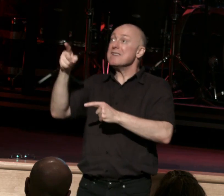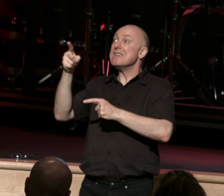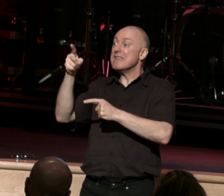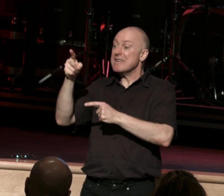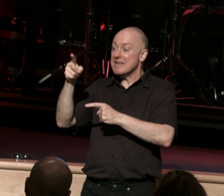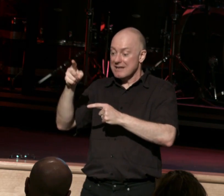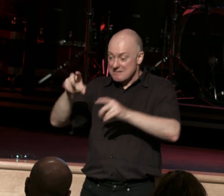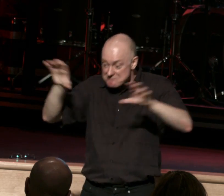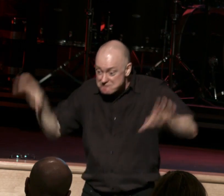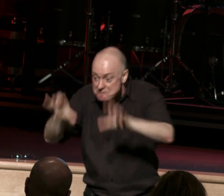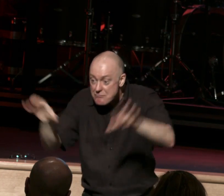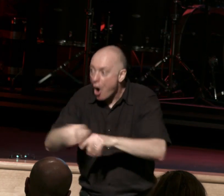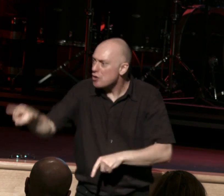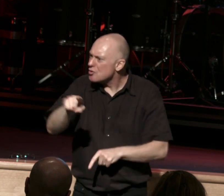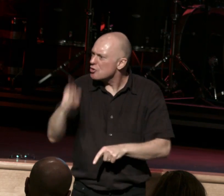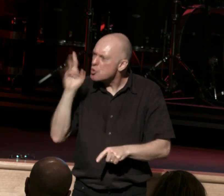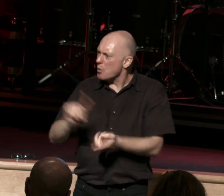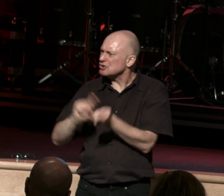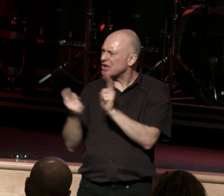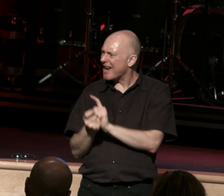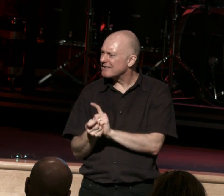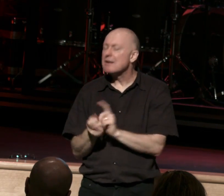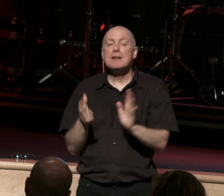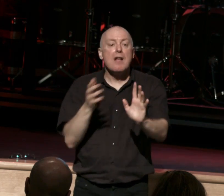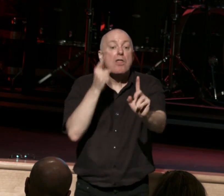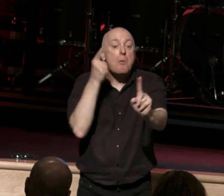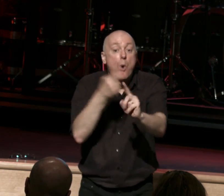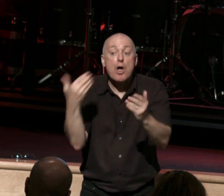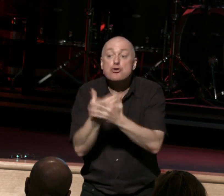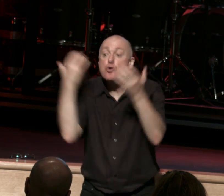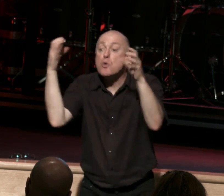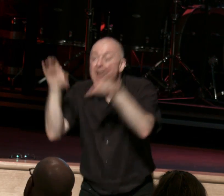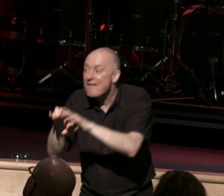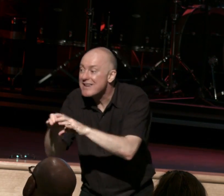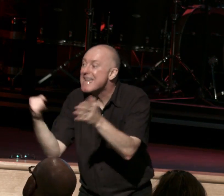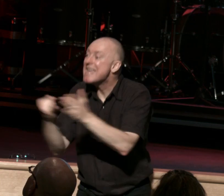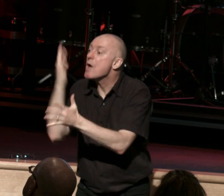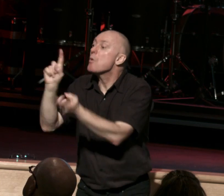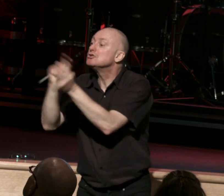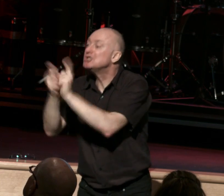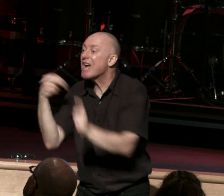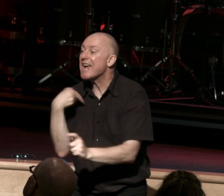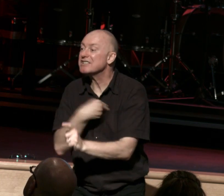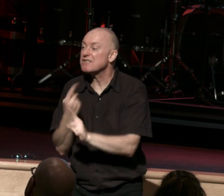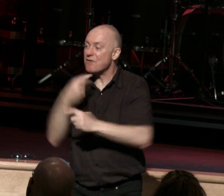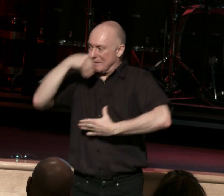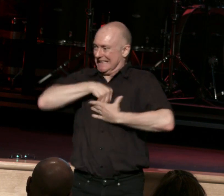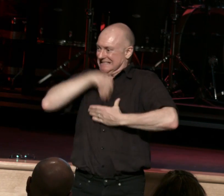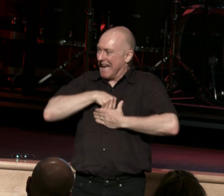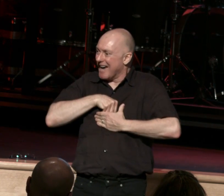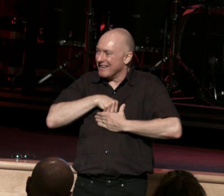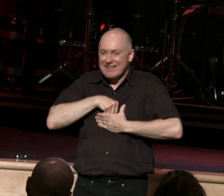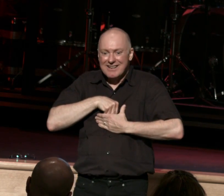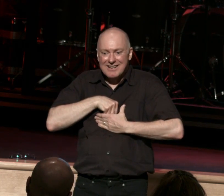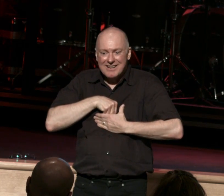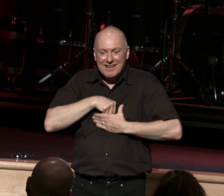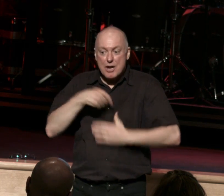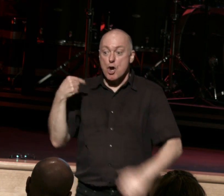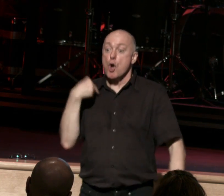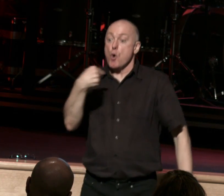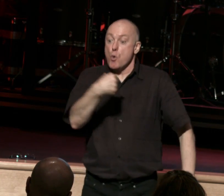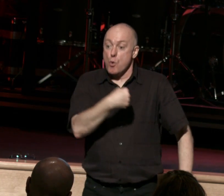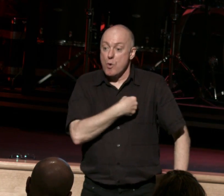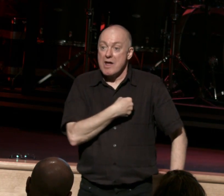when he completes it, we're changed to look like Jesus Christ. The whole point of the new covenant is it changes us from the inside out.